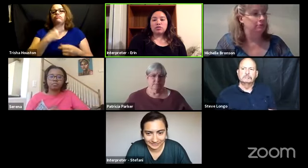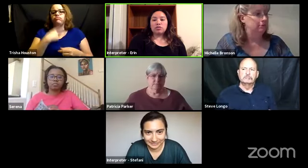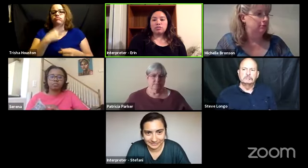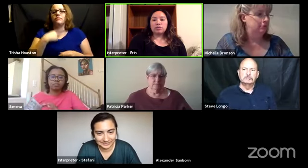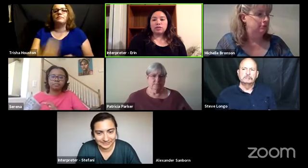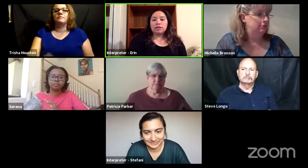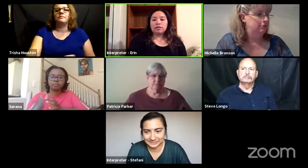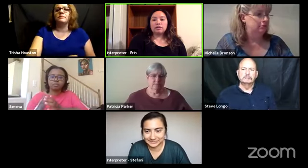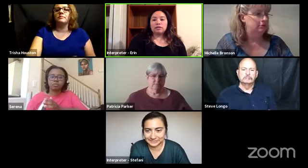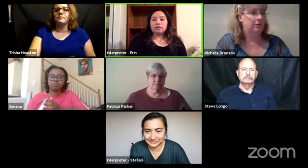neutral person.